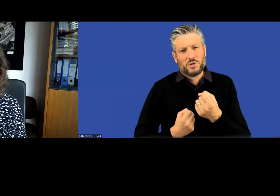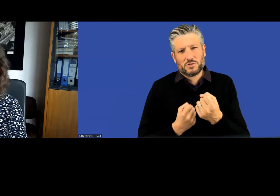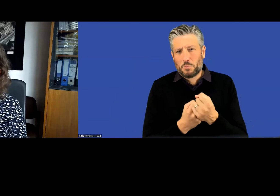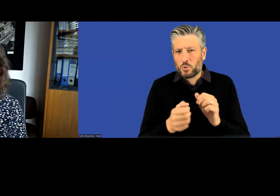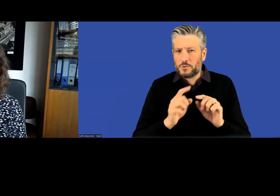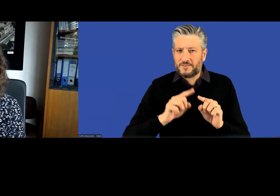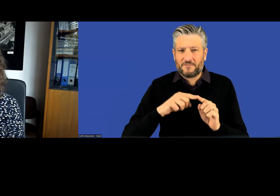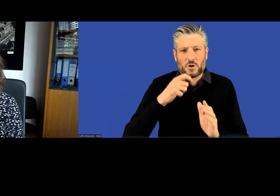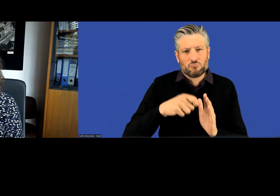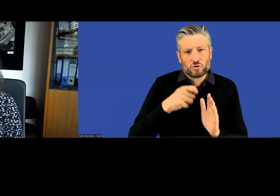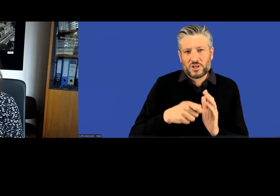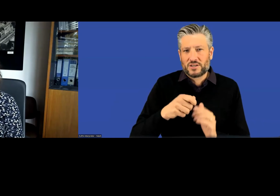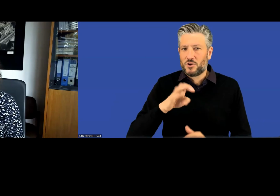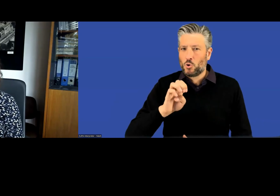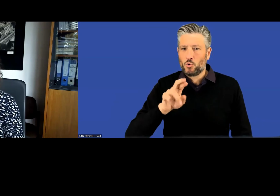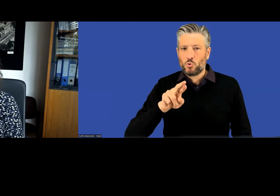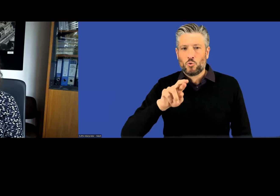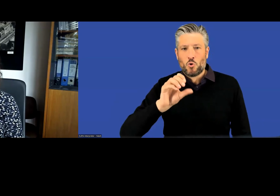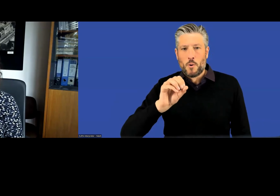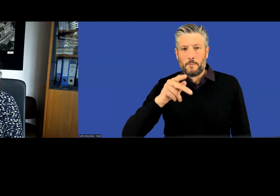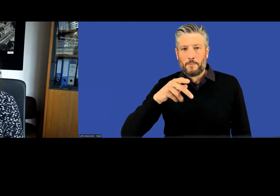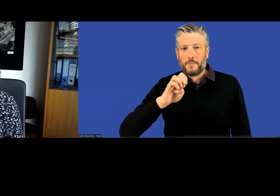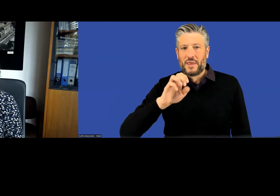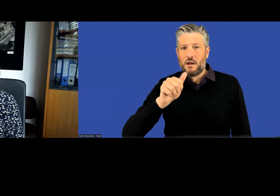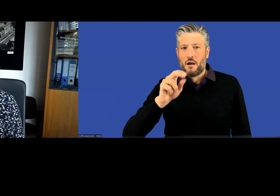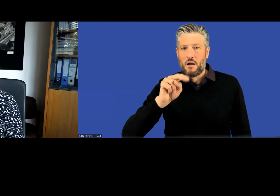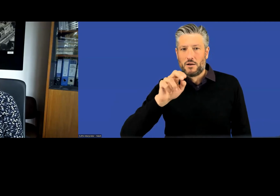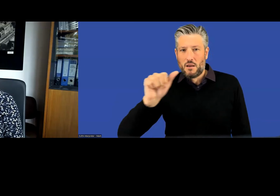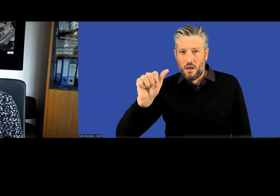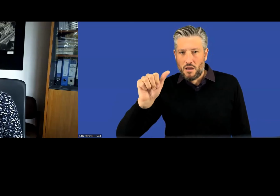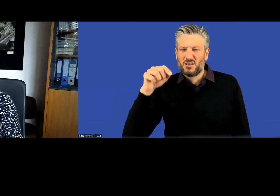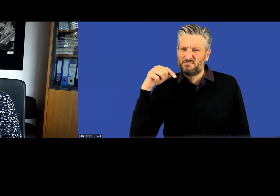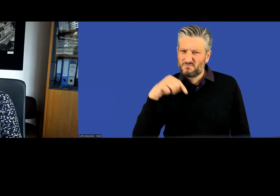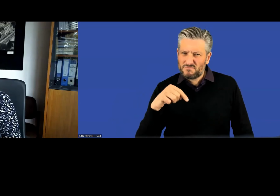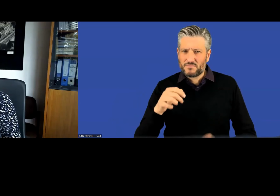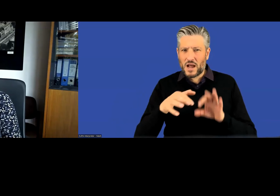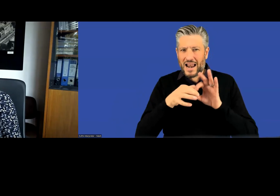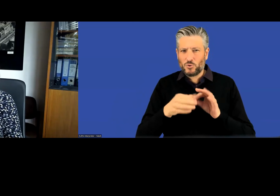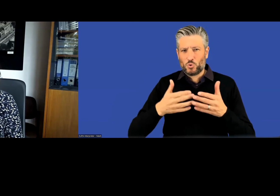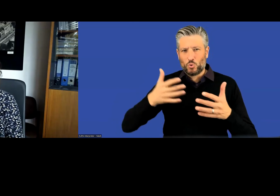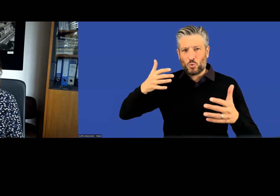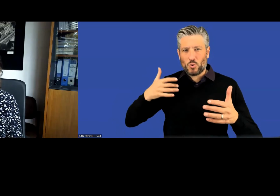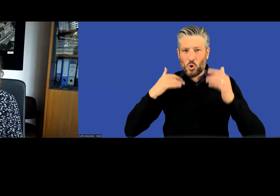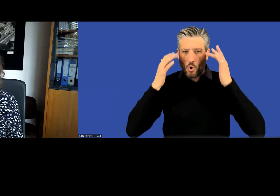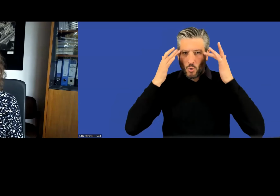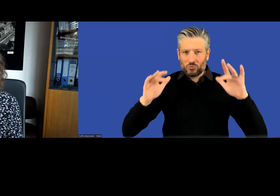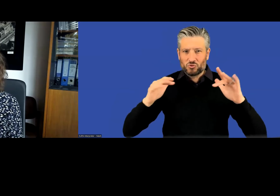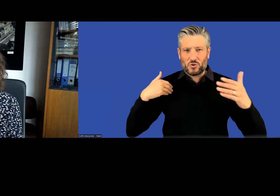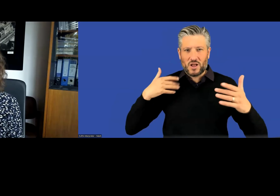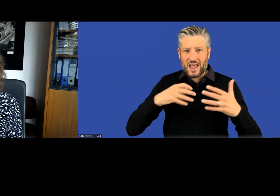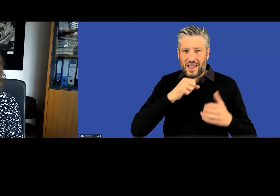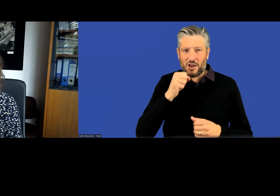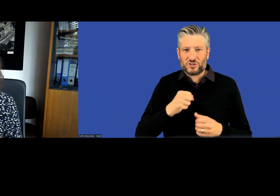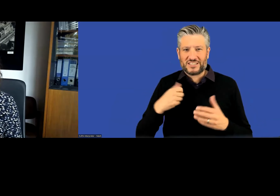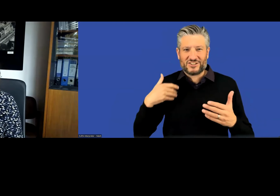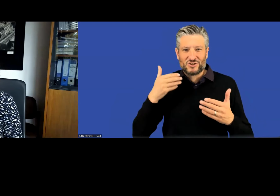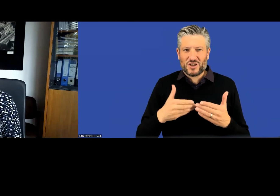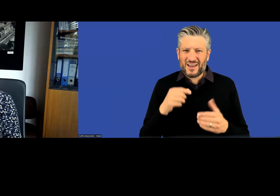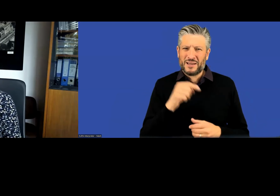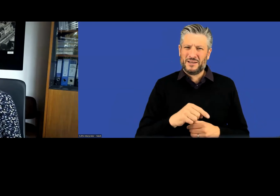provides digital access to European cultural heritage. And Europeana gives free access to millions of cultural heritage items